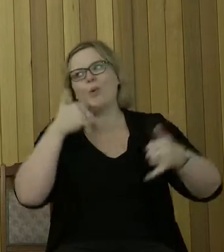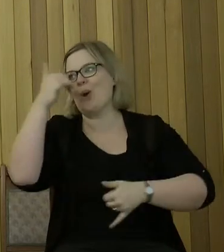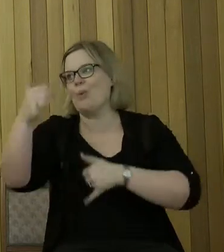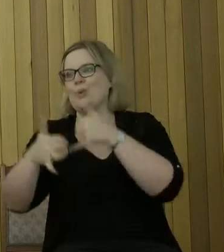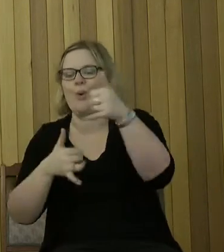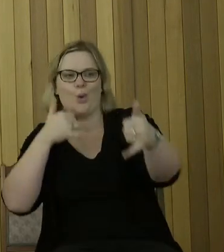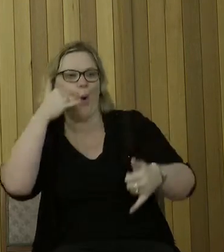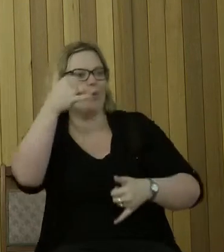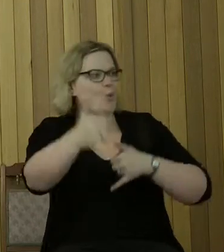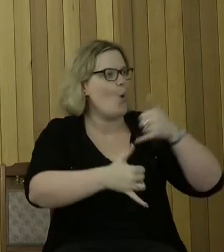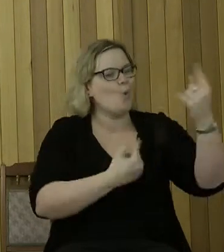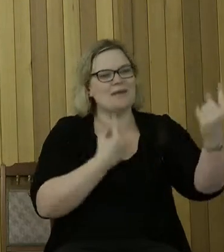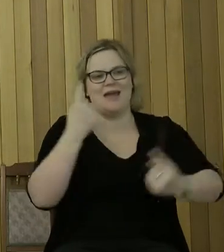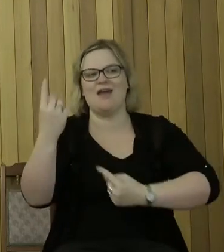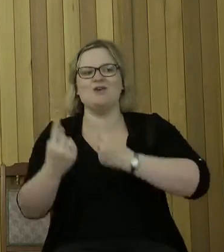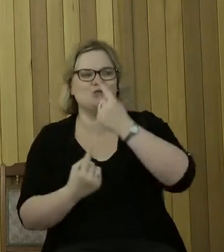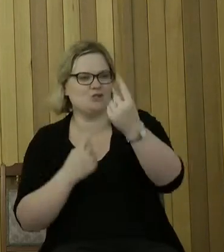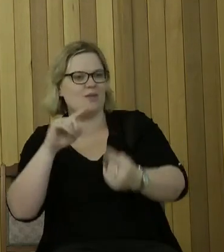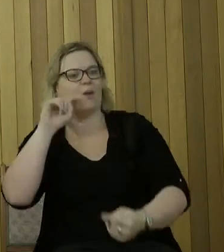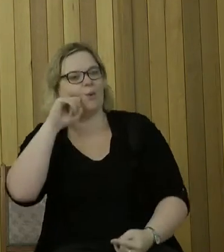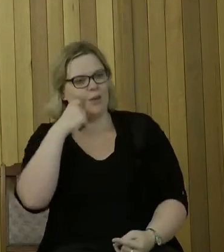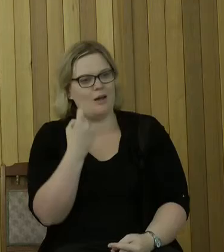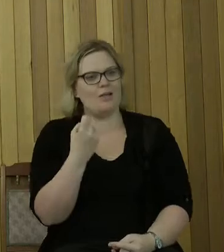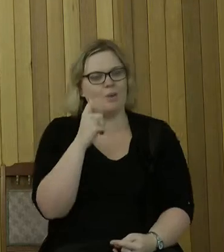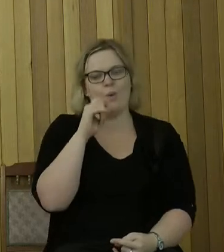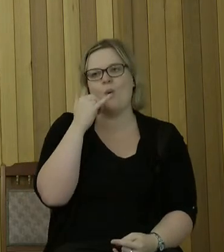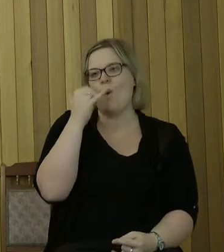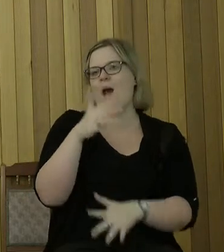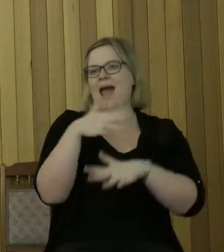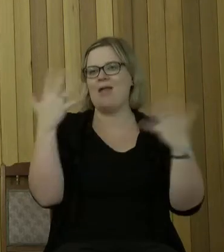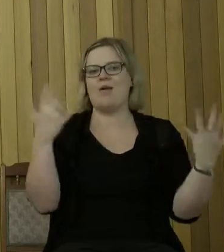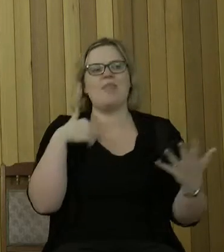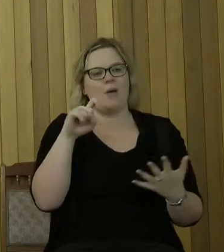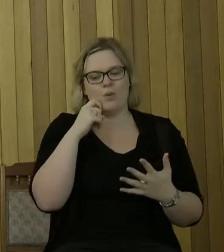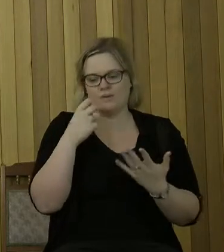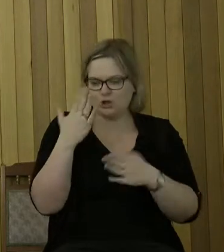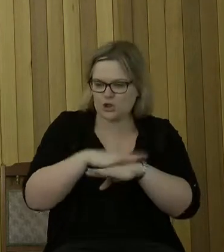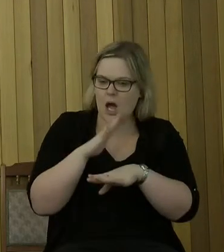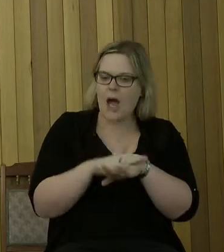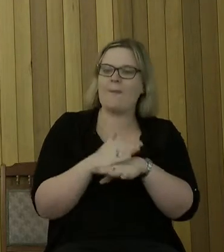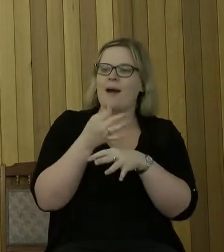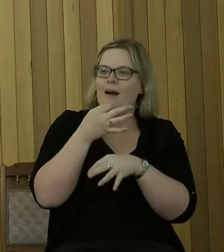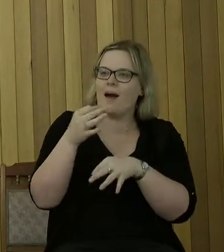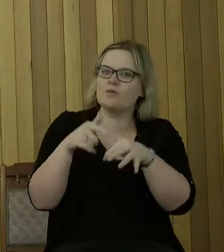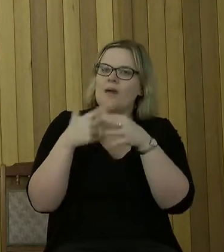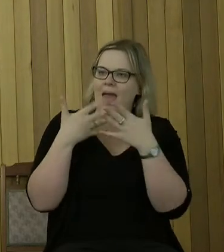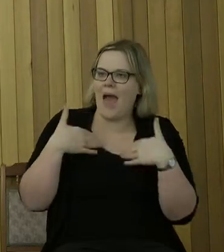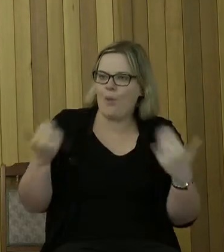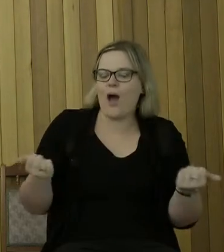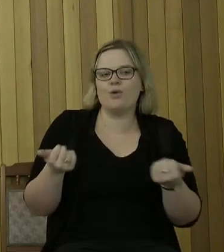call David, or they would call Liliana. They would call whoever it is, and they would spend time with them, asking them how they